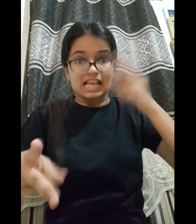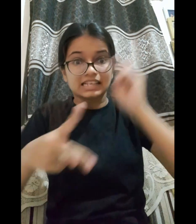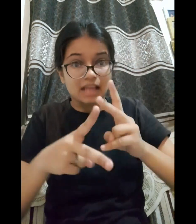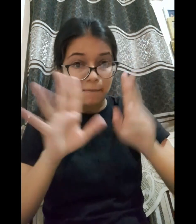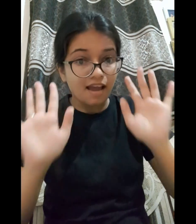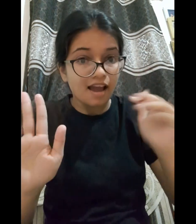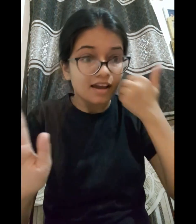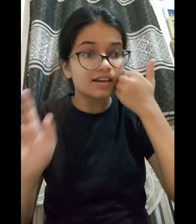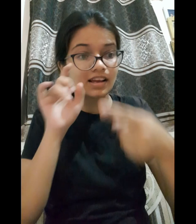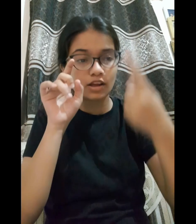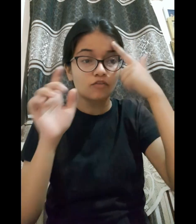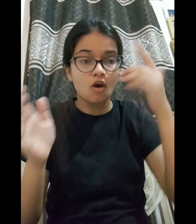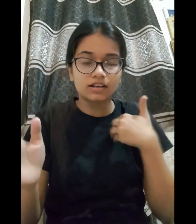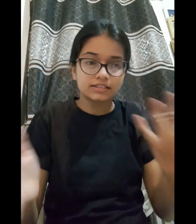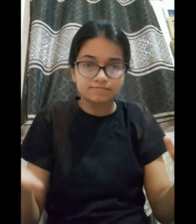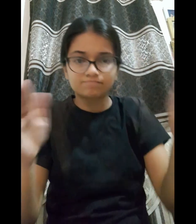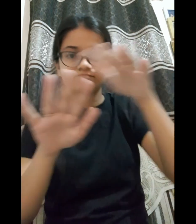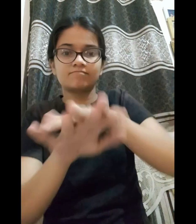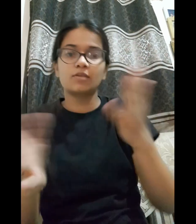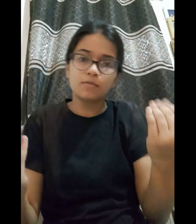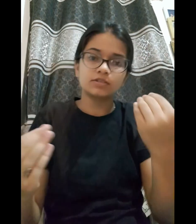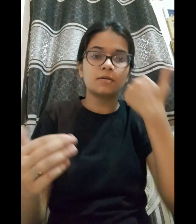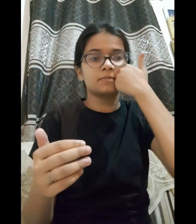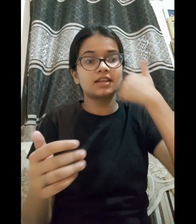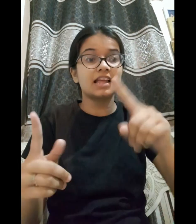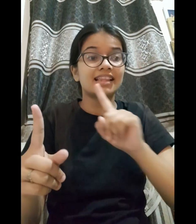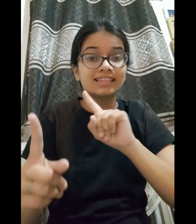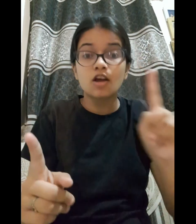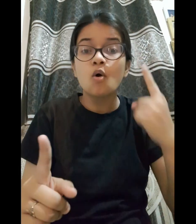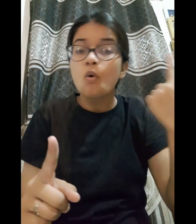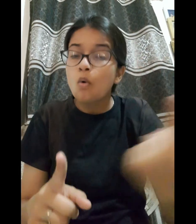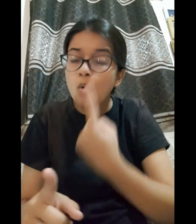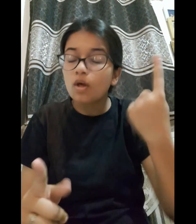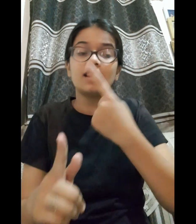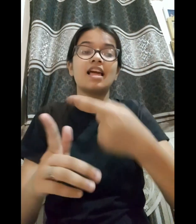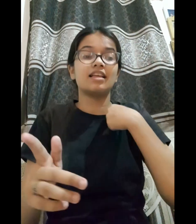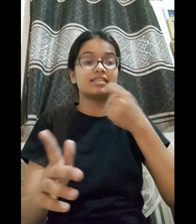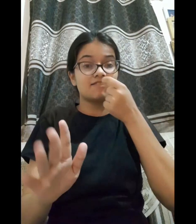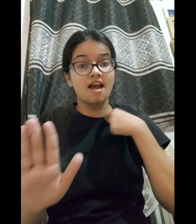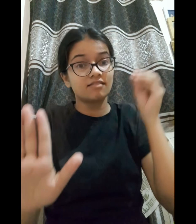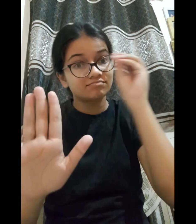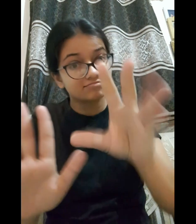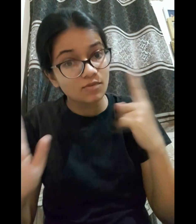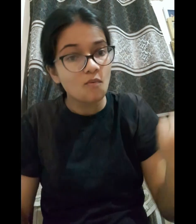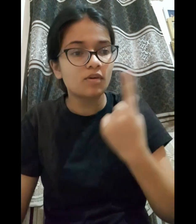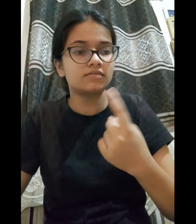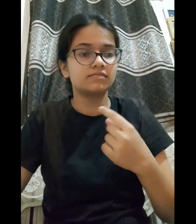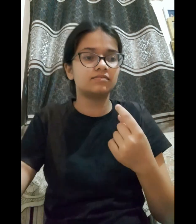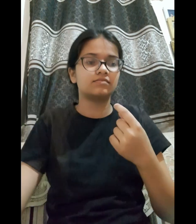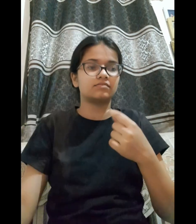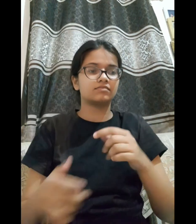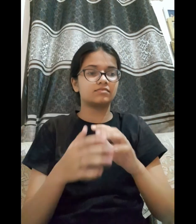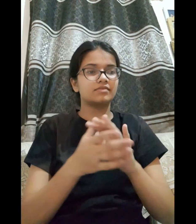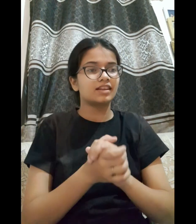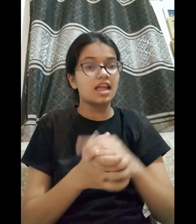this should be covered with antibiotics. This is the only stage when you give antibiotics. Giving antibiotics when you have the first symptom,